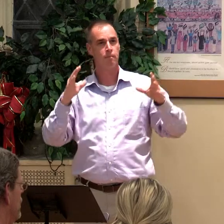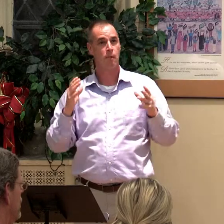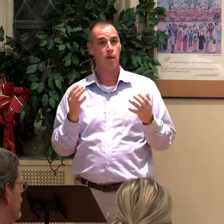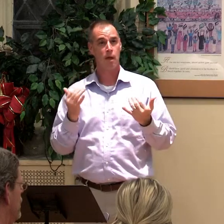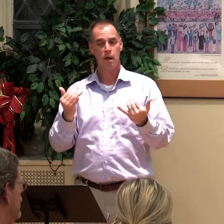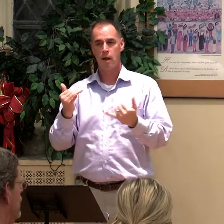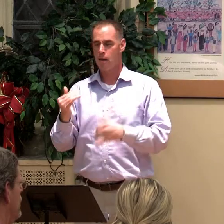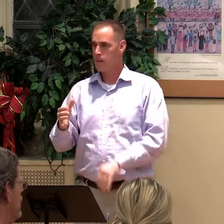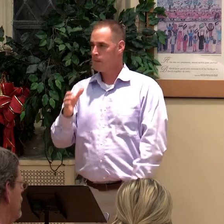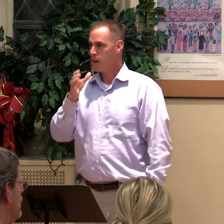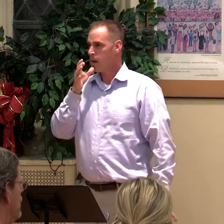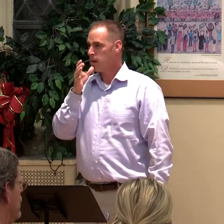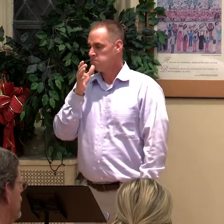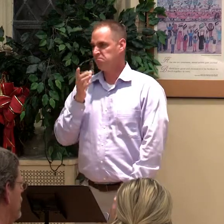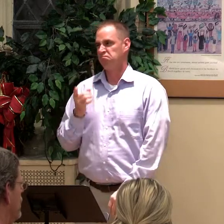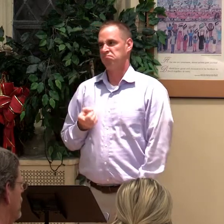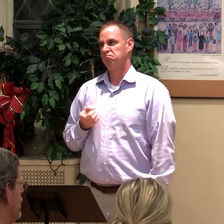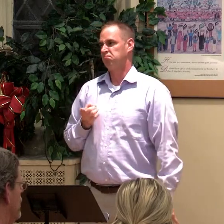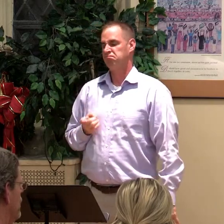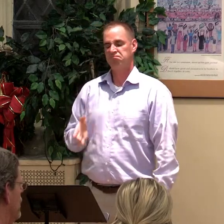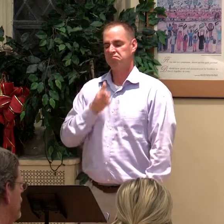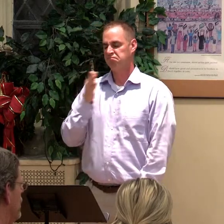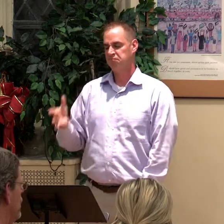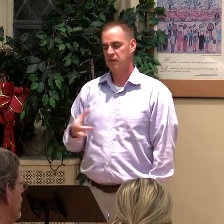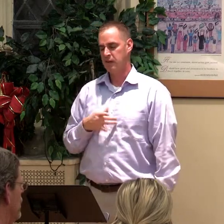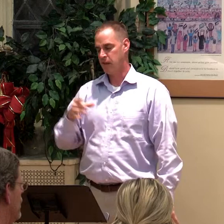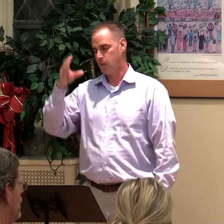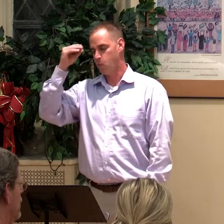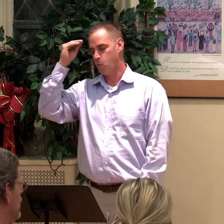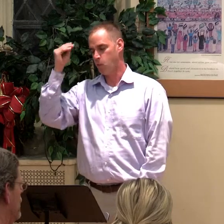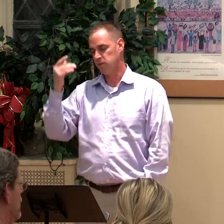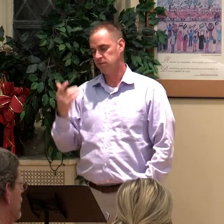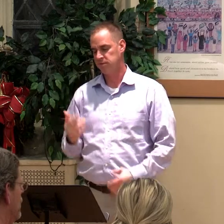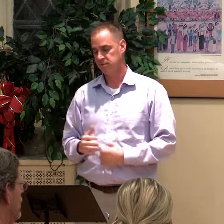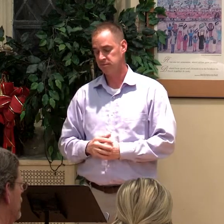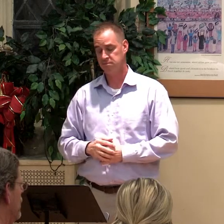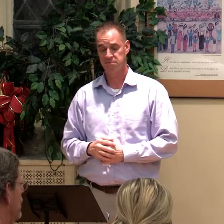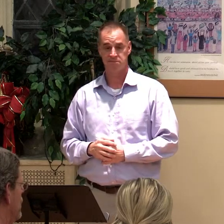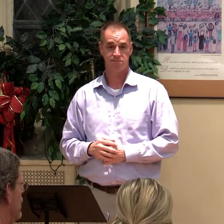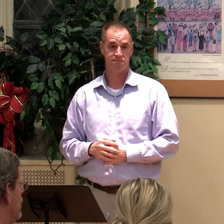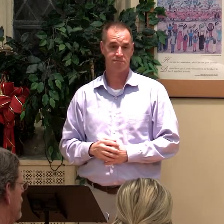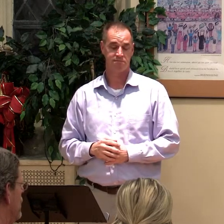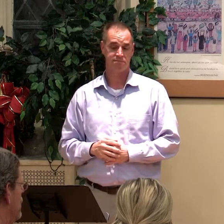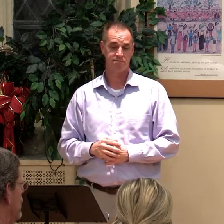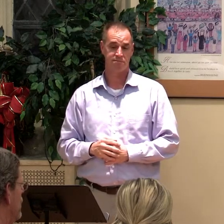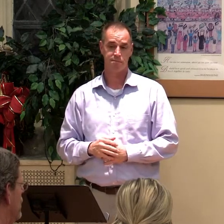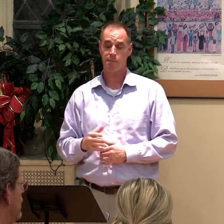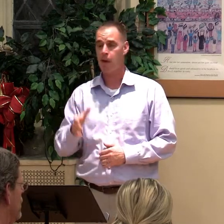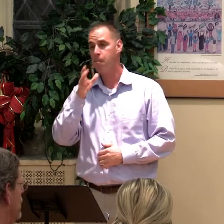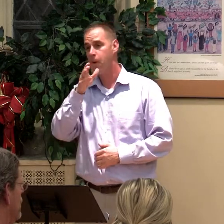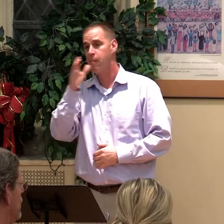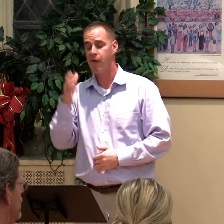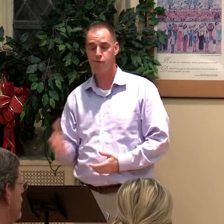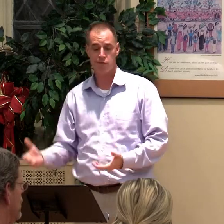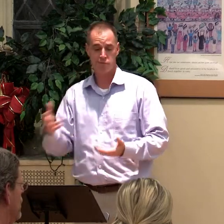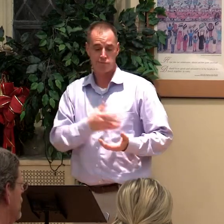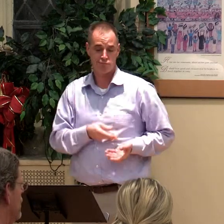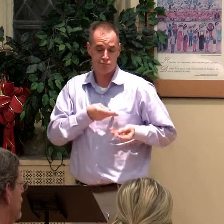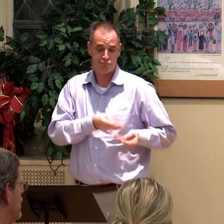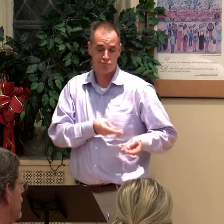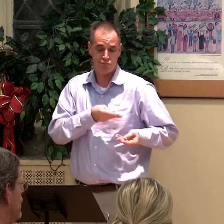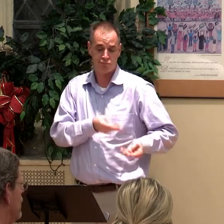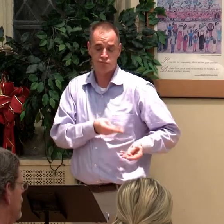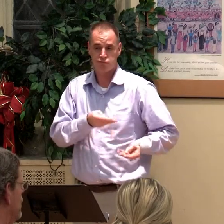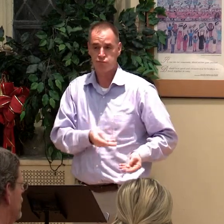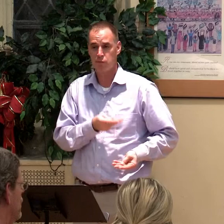She just never liked boys, you say. Never fed you from her breast, never took you in her arms when